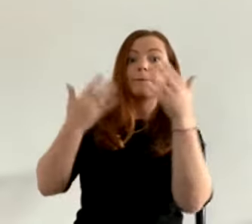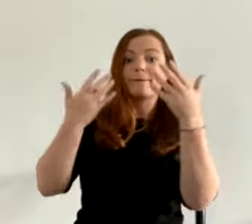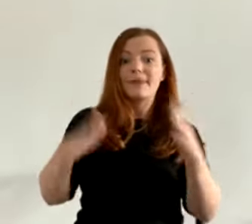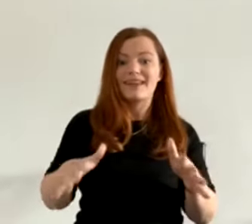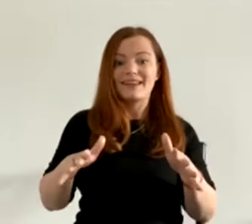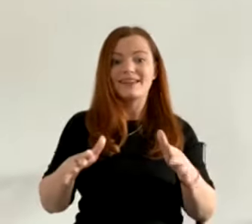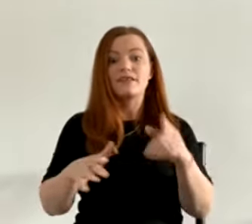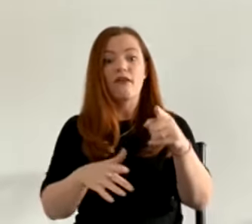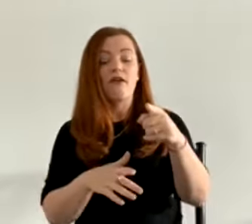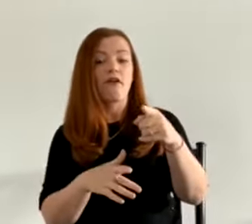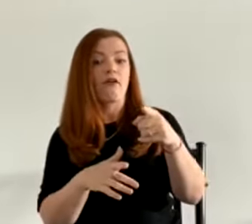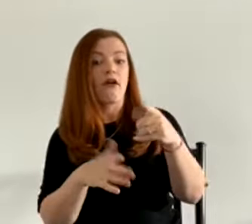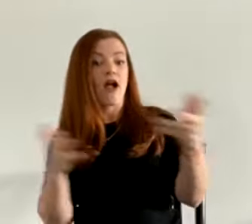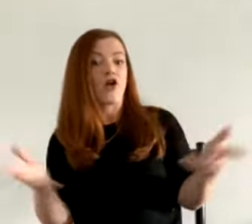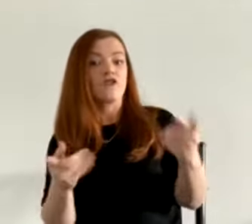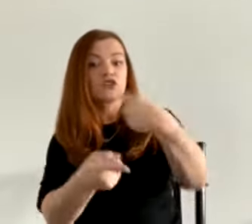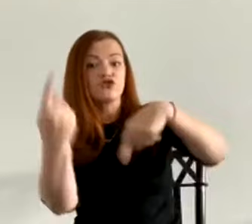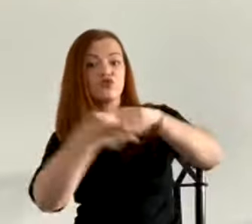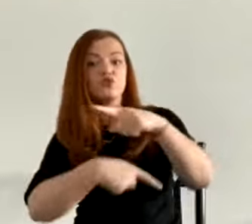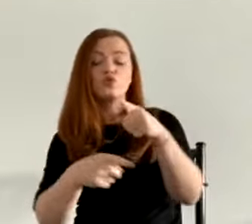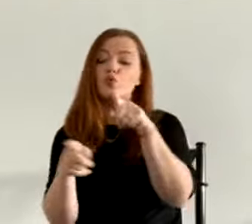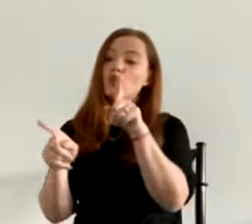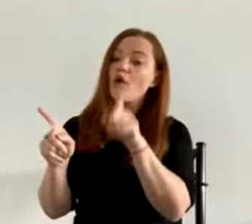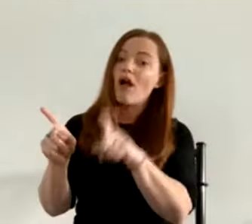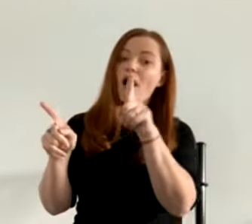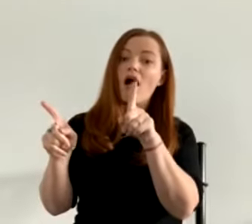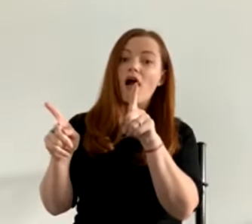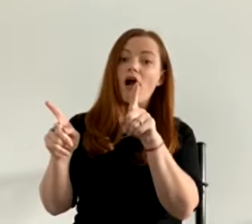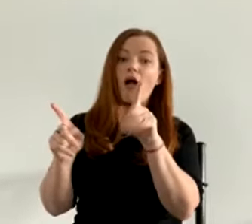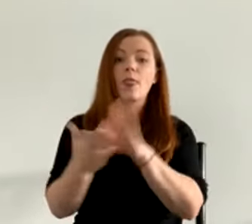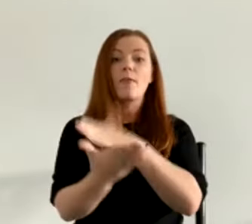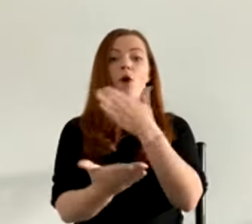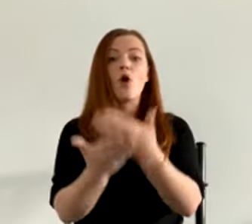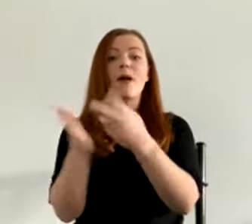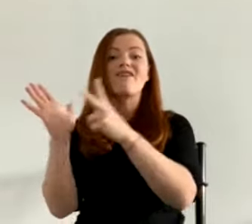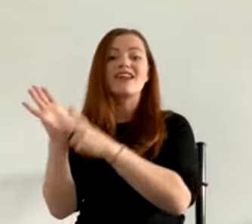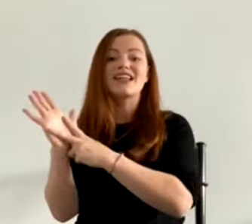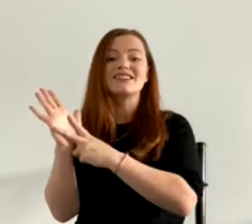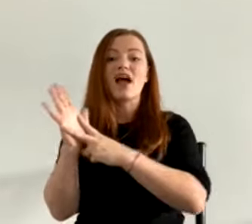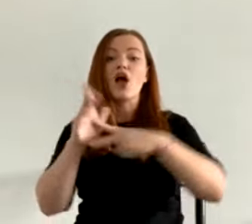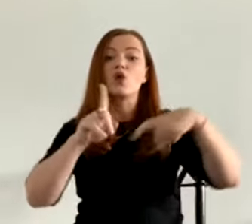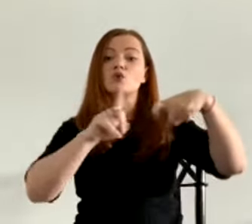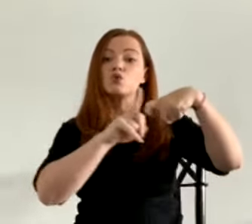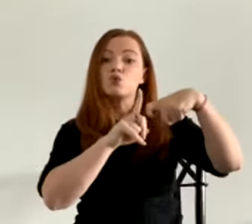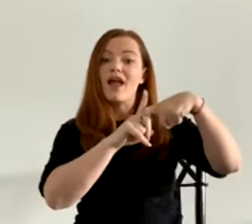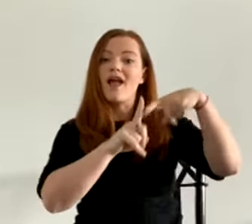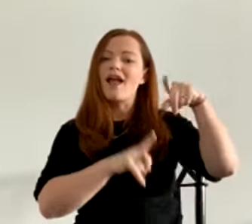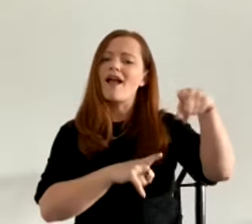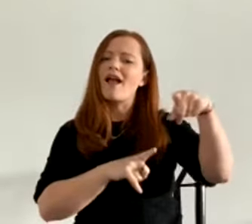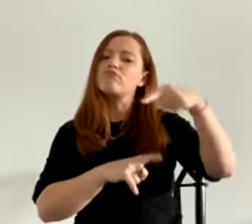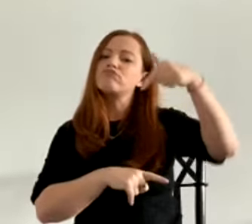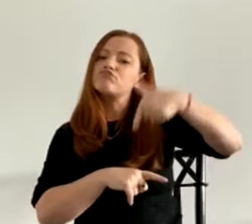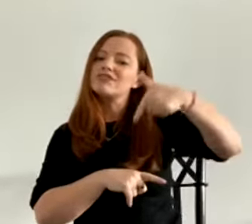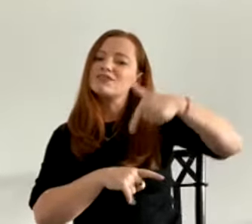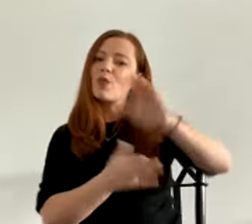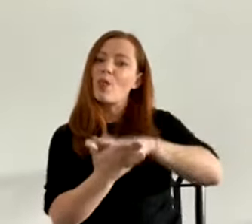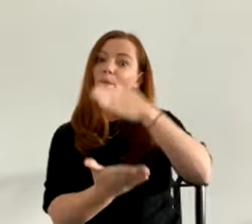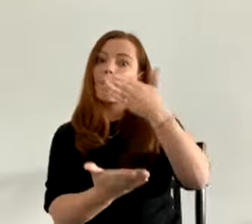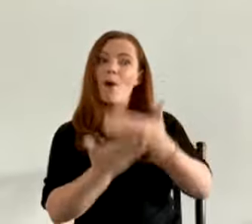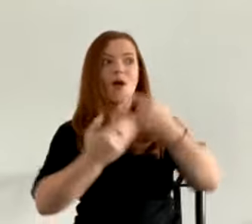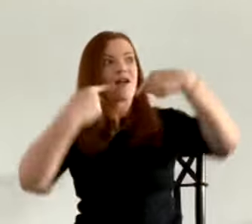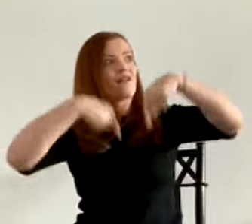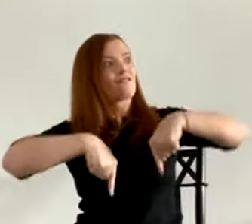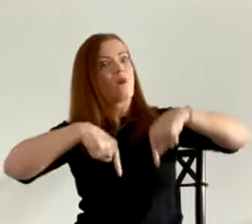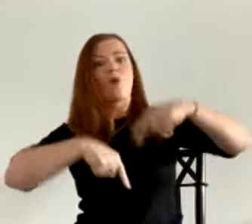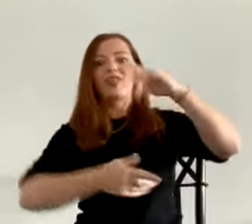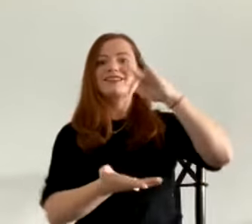over to Twitter and look at a poem by Vanessa Kisuule, who's the Bristol poet, and the Bristol poet for the city, I should